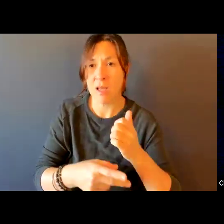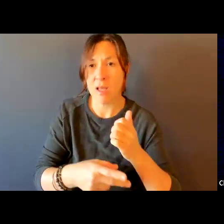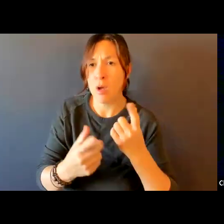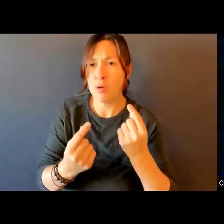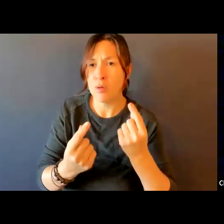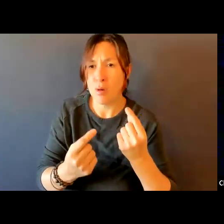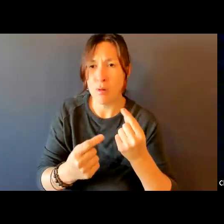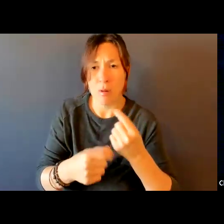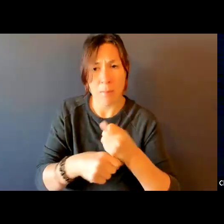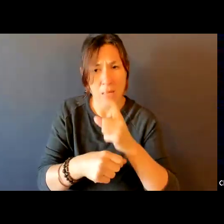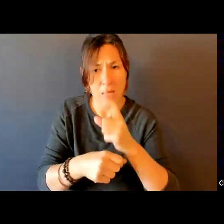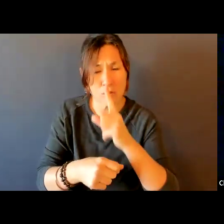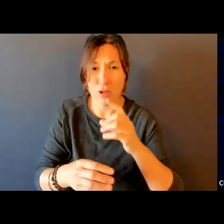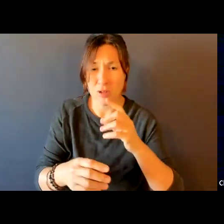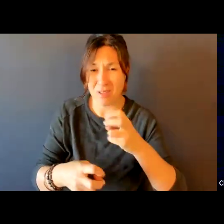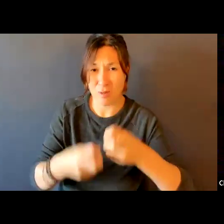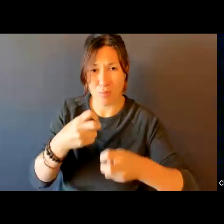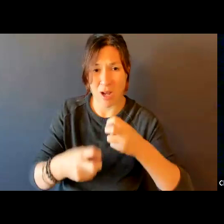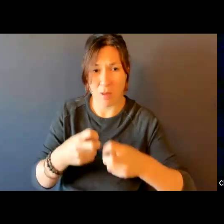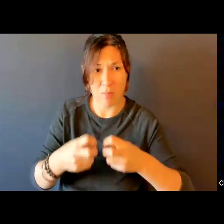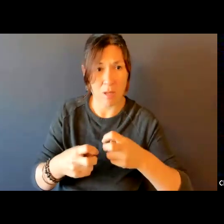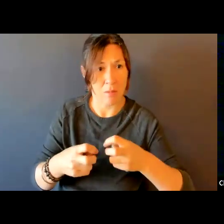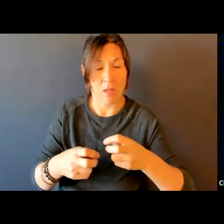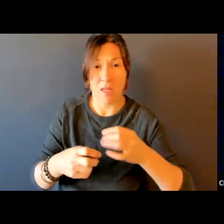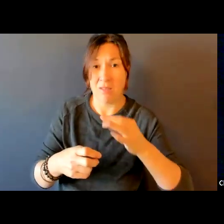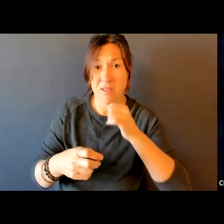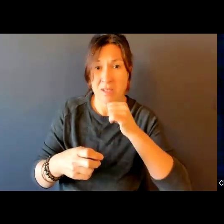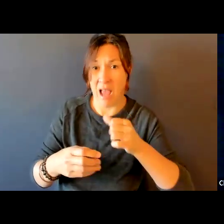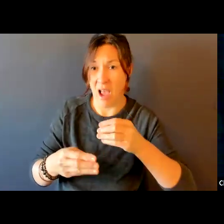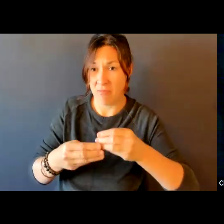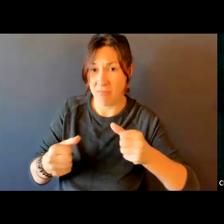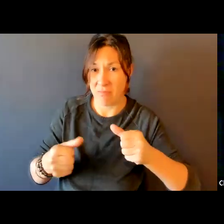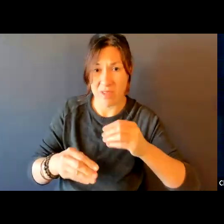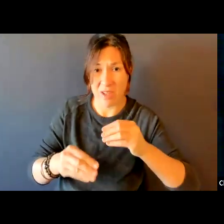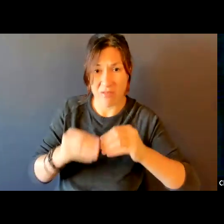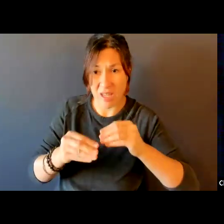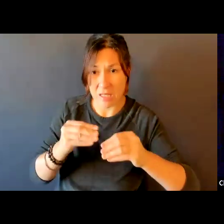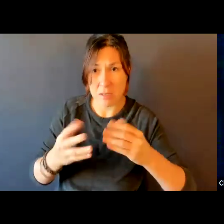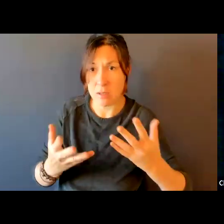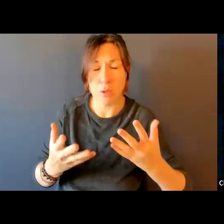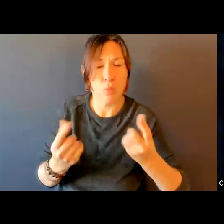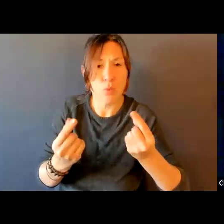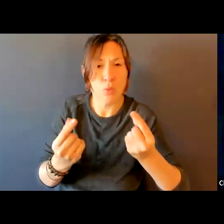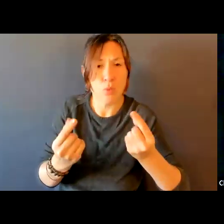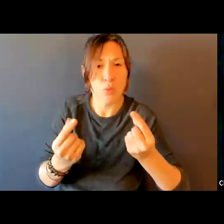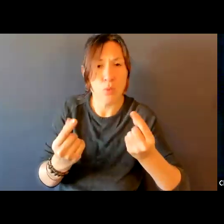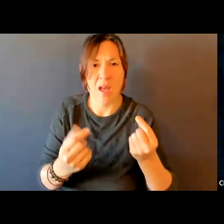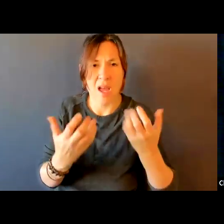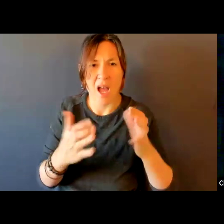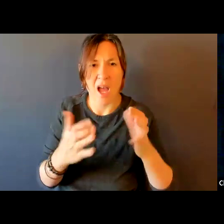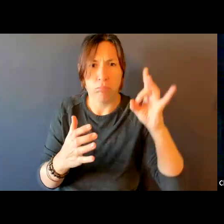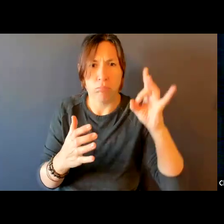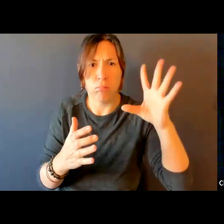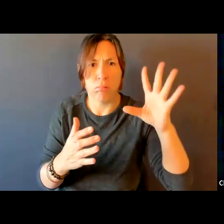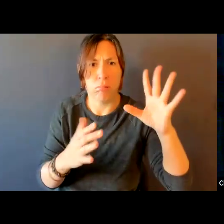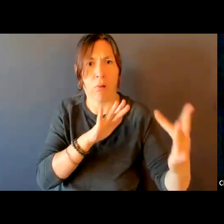other parent has to go through what I currently am? Don't want to get the worst case scenario phone call about my son's bus.